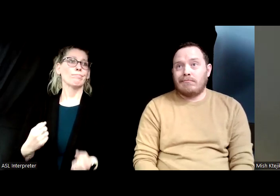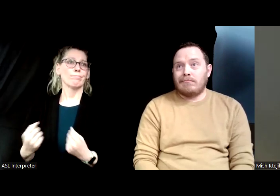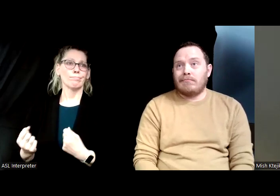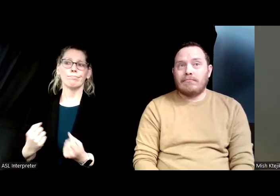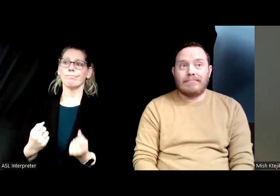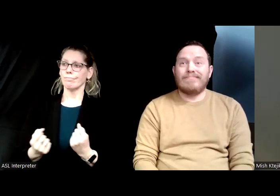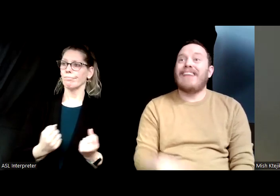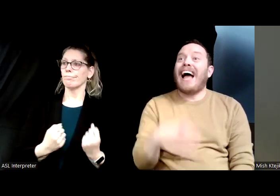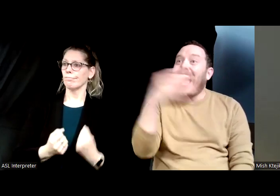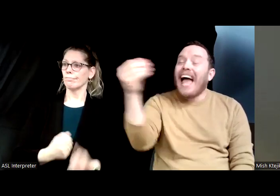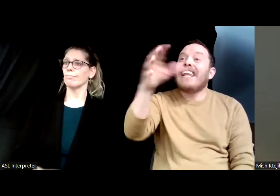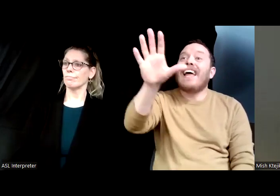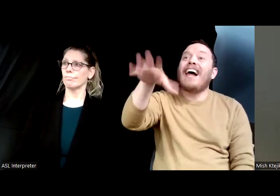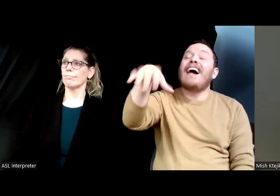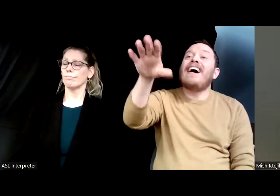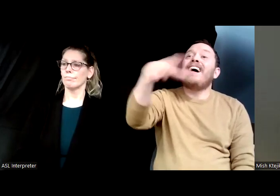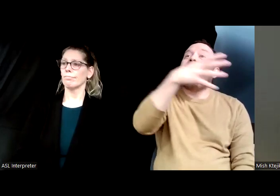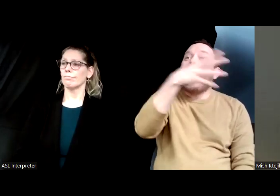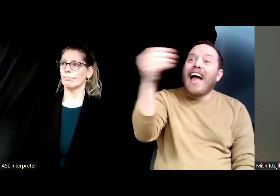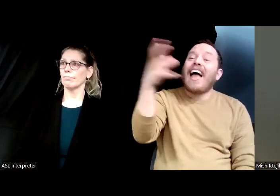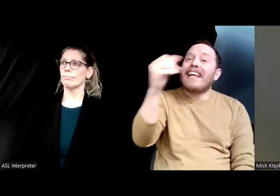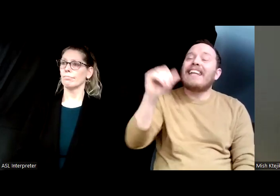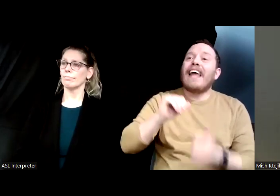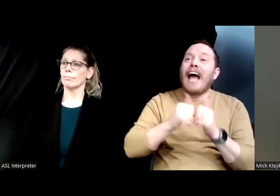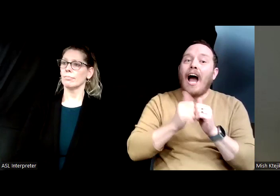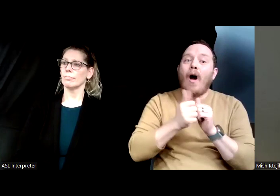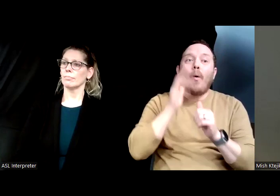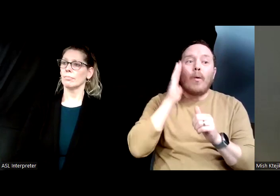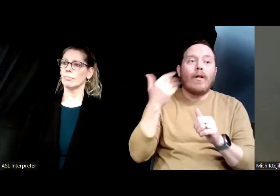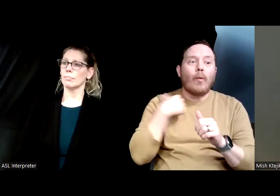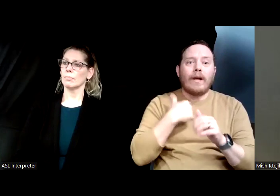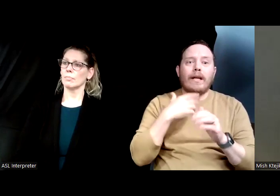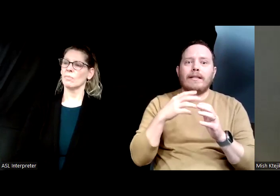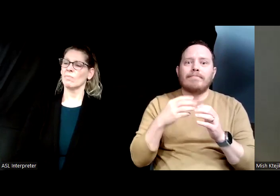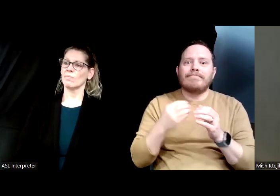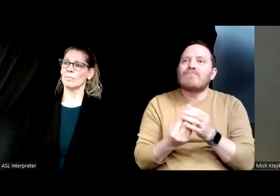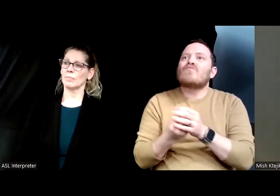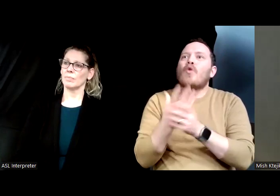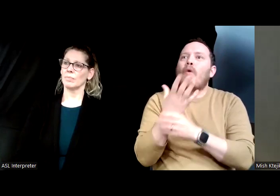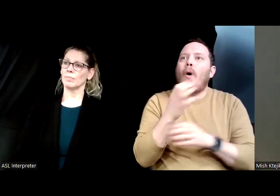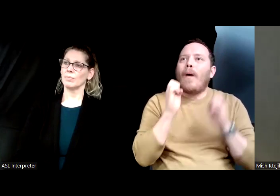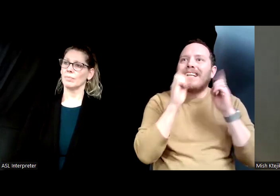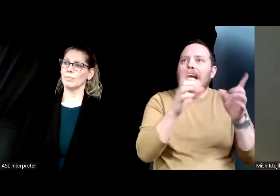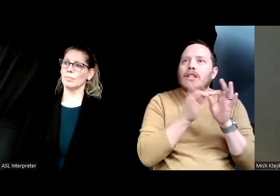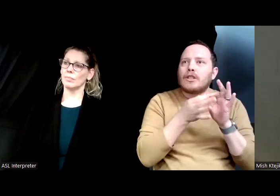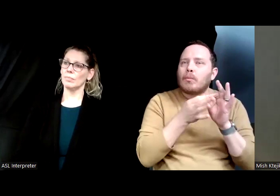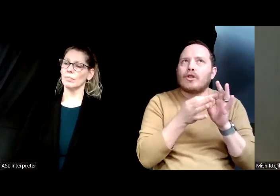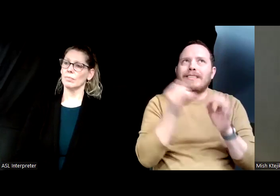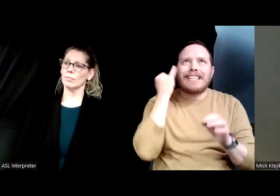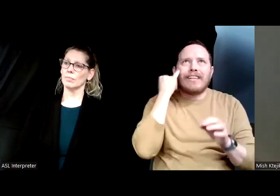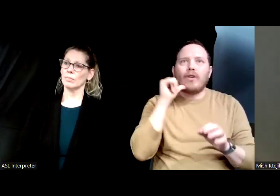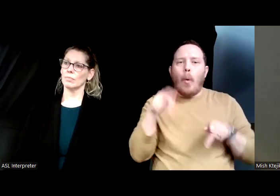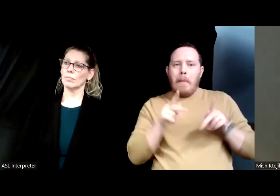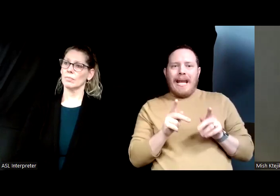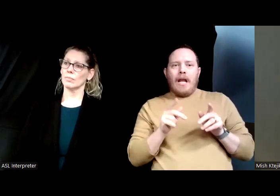Jack is shaking his head. And how will we grow the